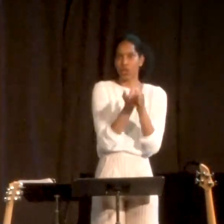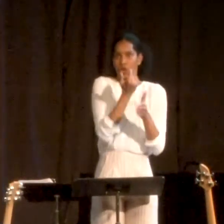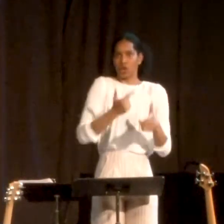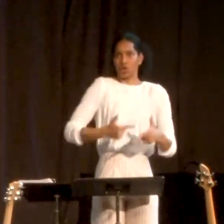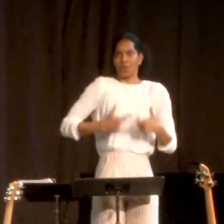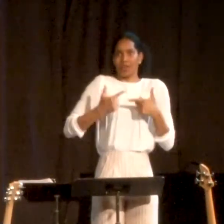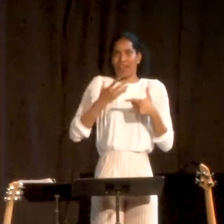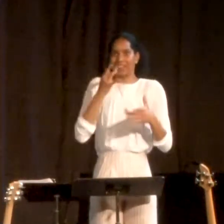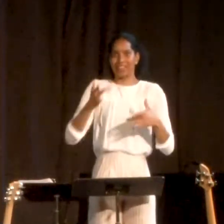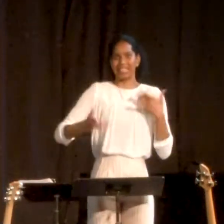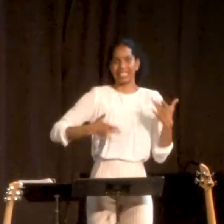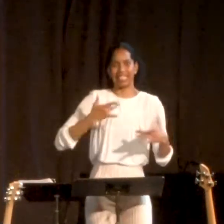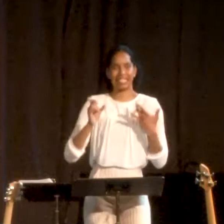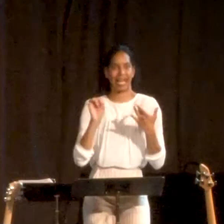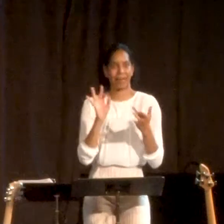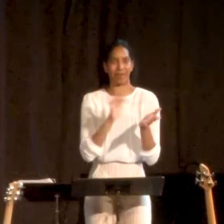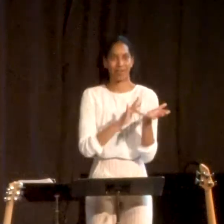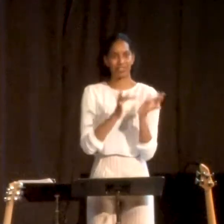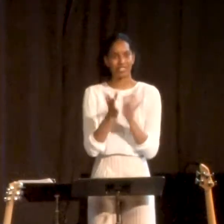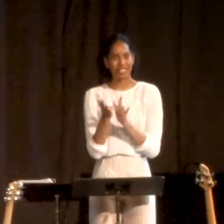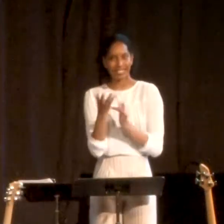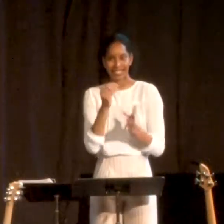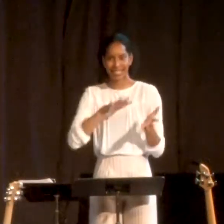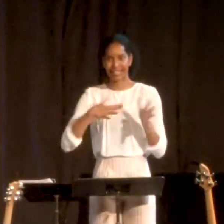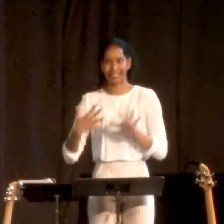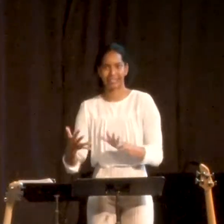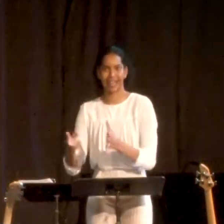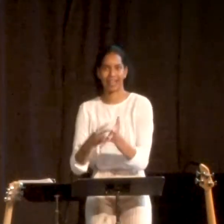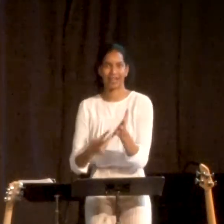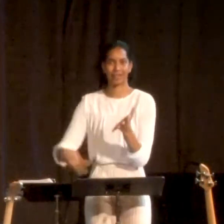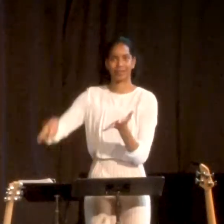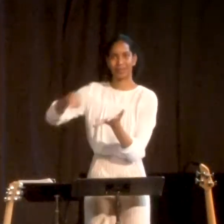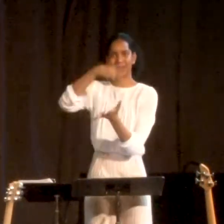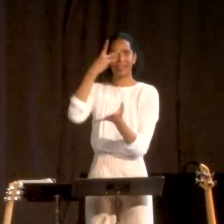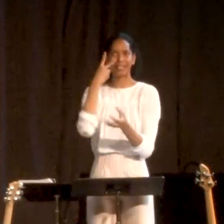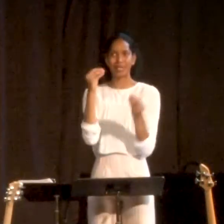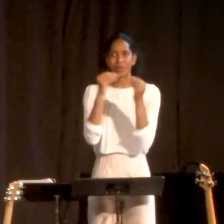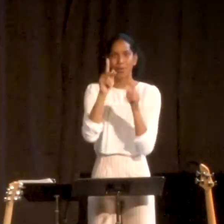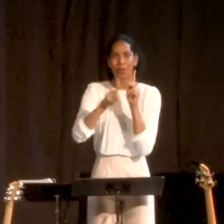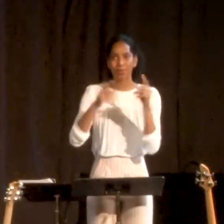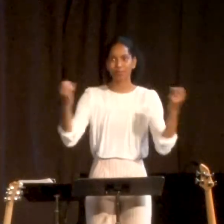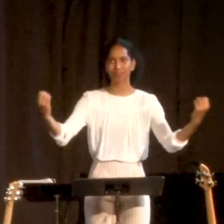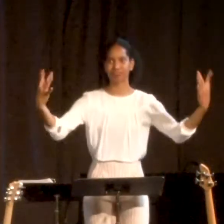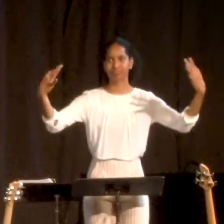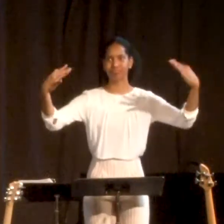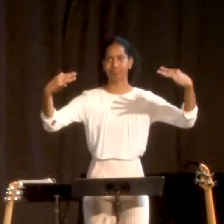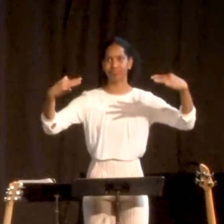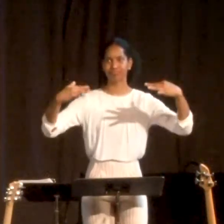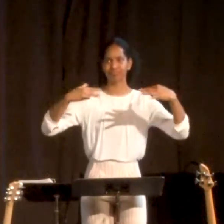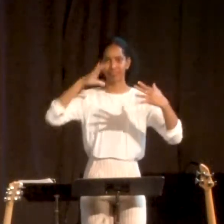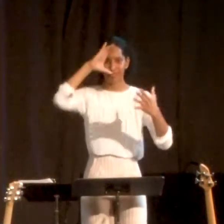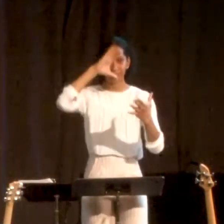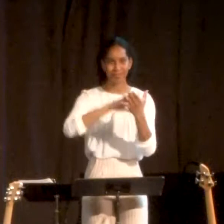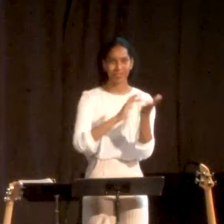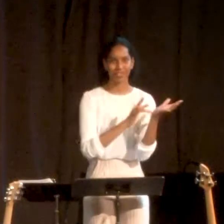The excitement of revival and seeing more and more people coming in and coming to believe in